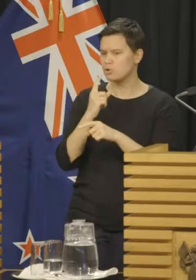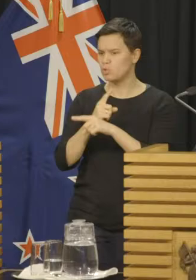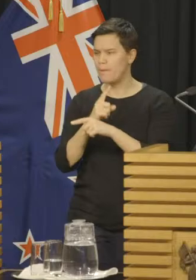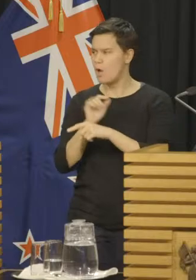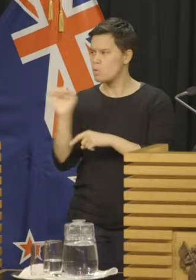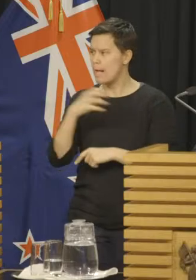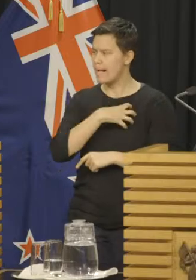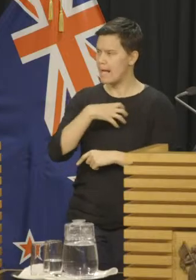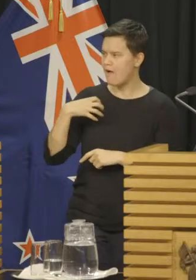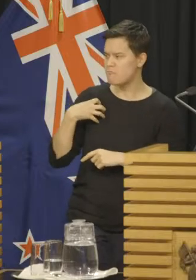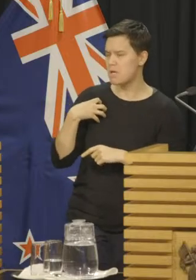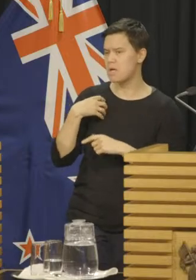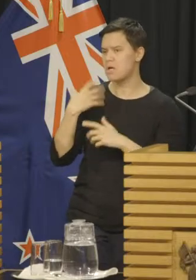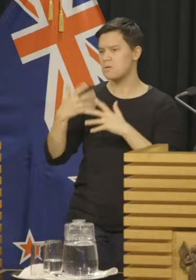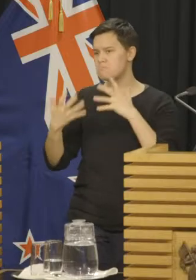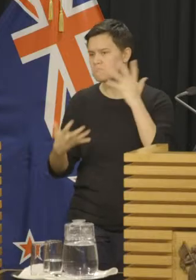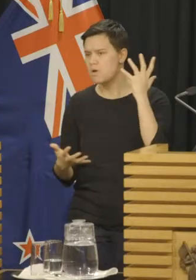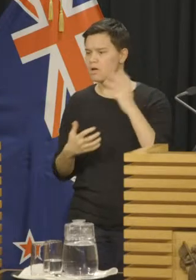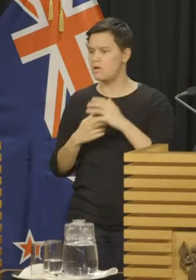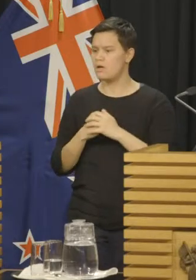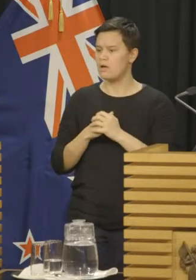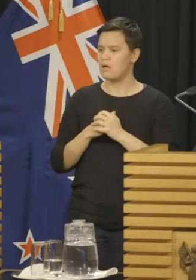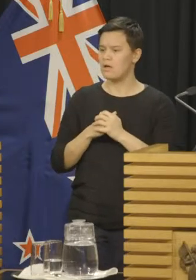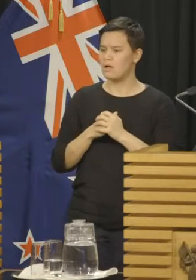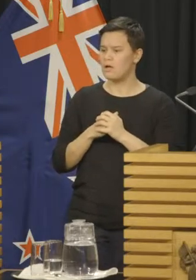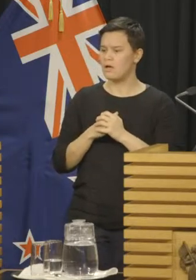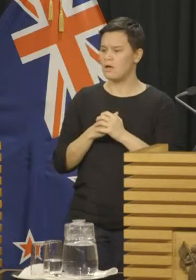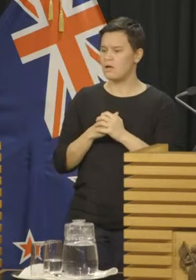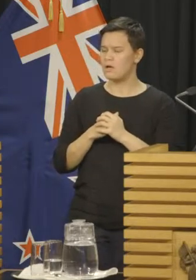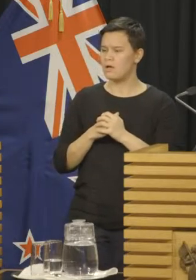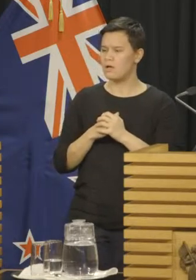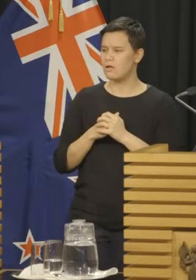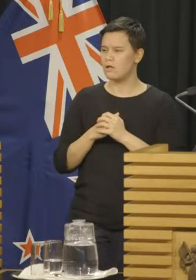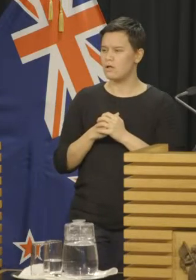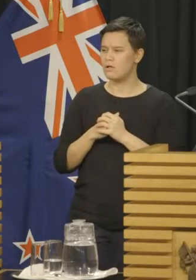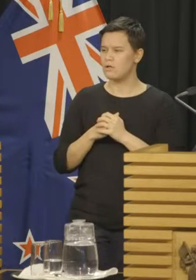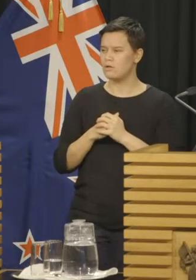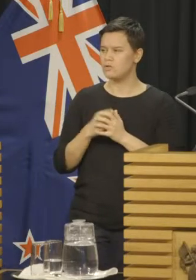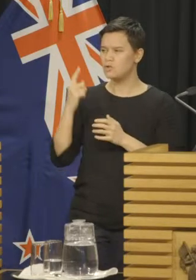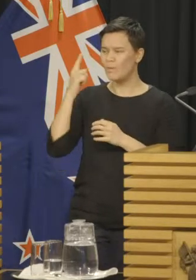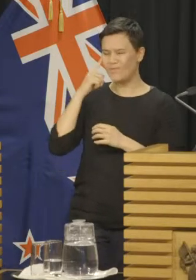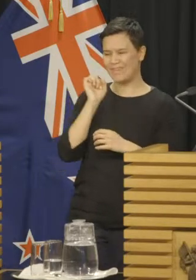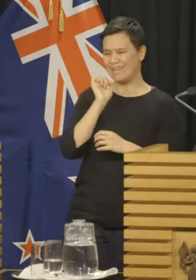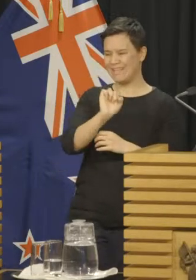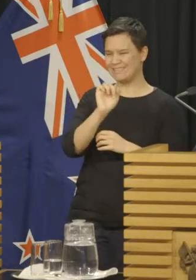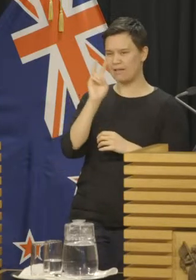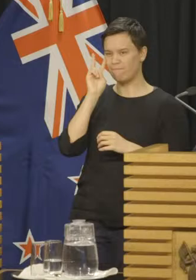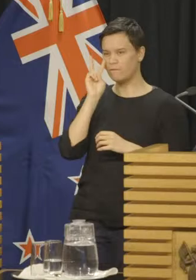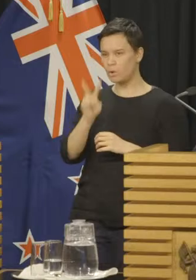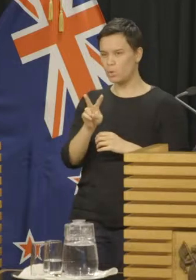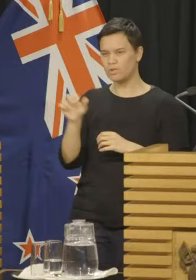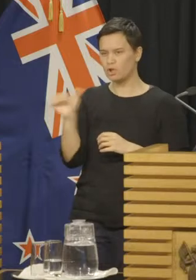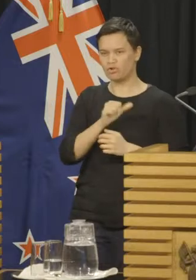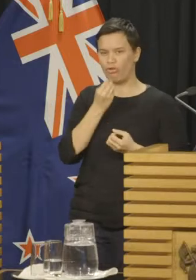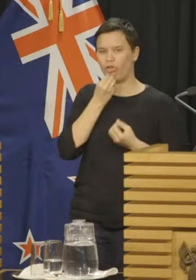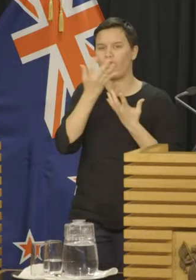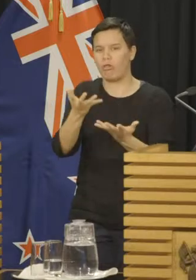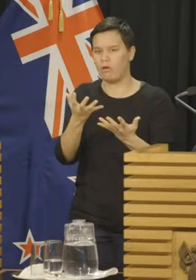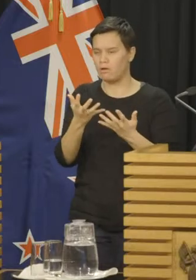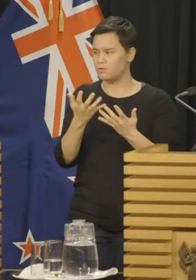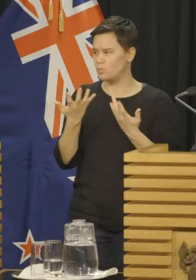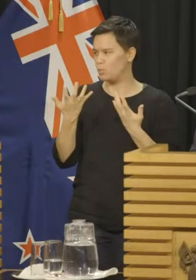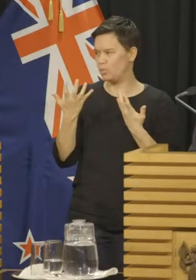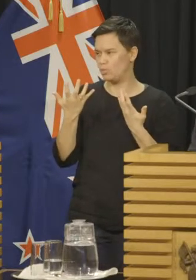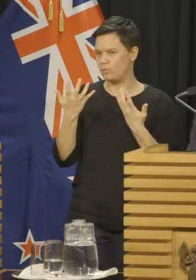it's wise for those sort of views to be catapulted in the mainstream or discussed openly? Look, I think